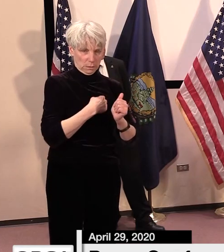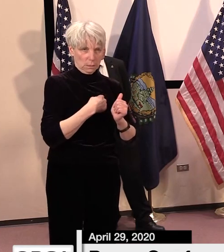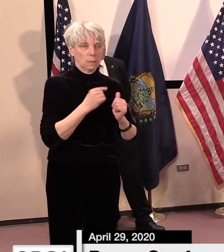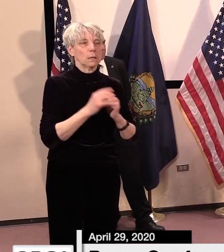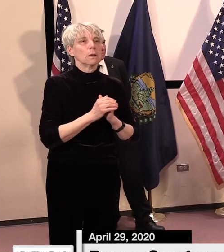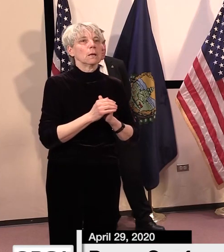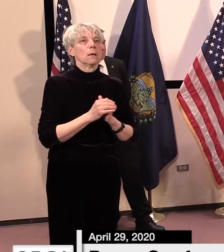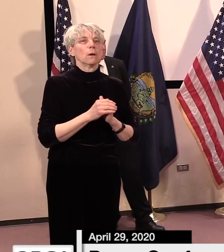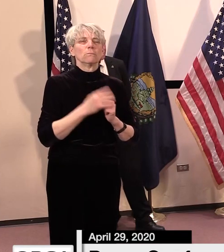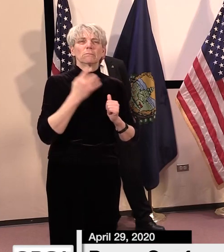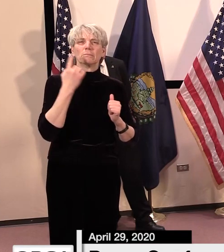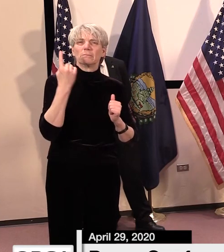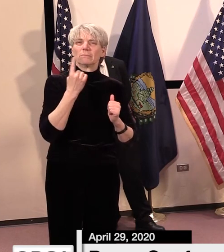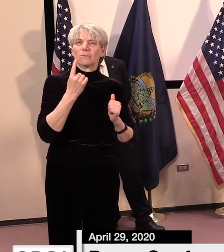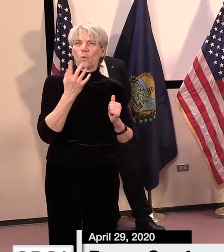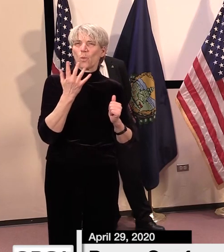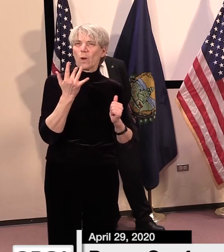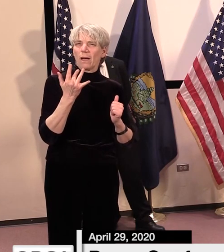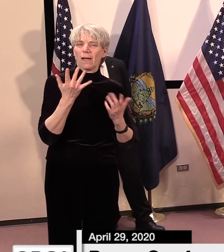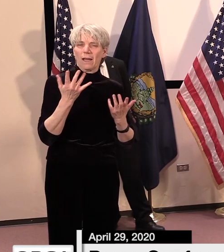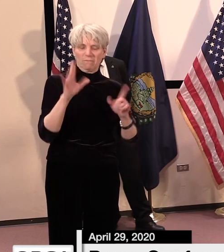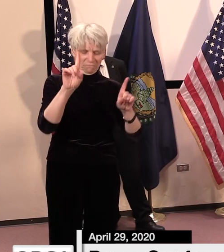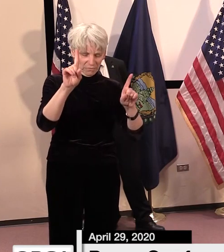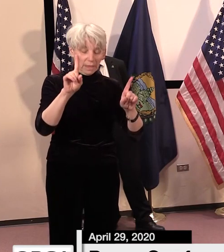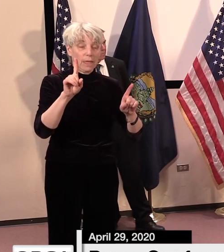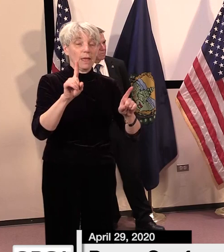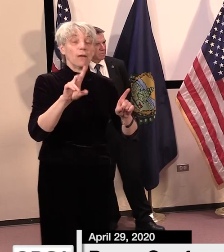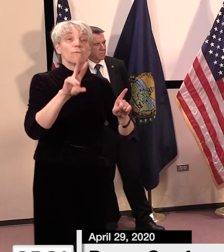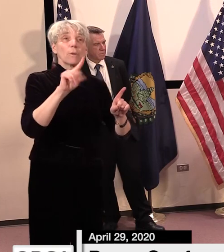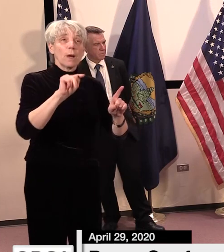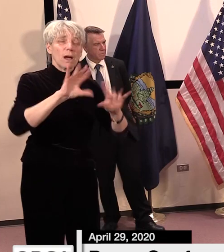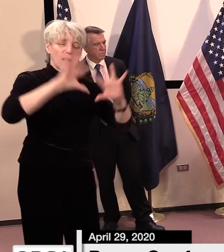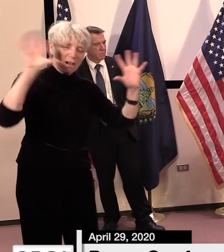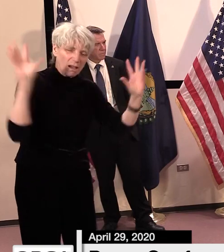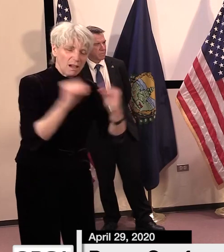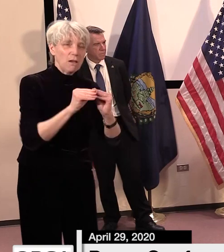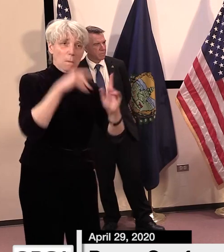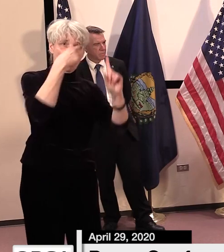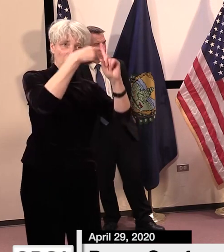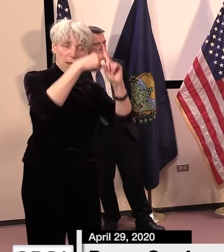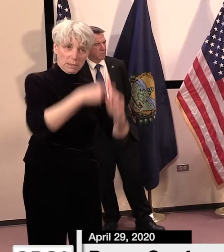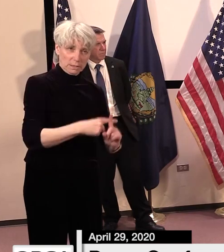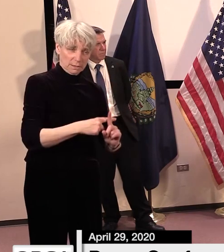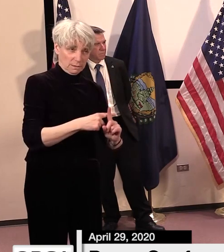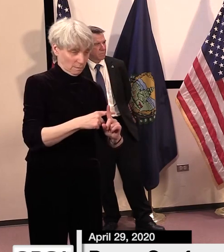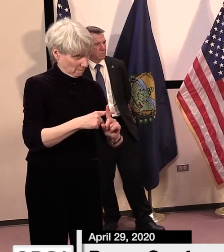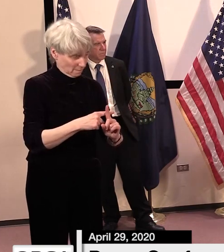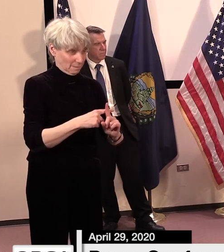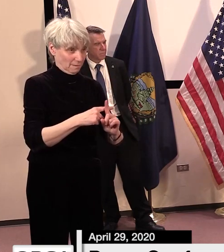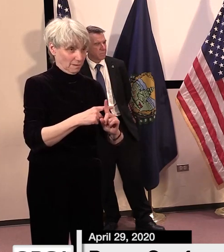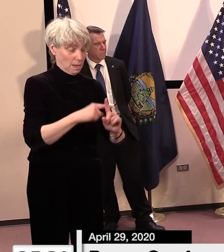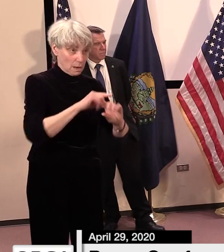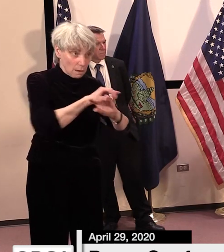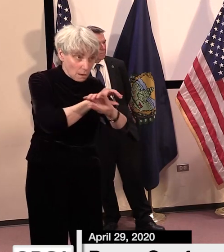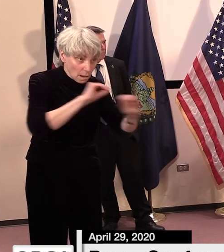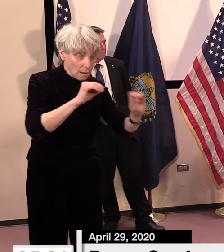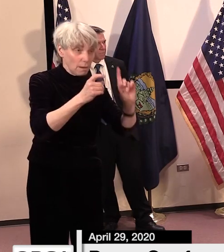they're wondering why, out of all the positive tests in Vermont, it seems odd that not one single case involves an